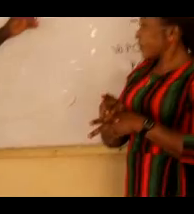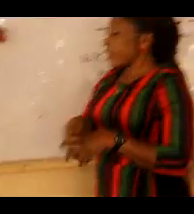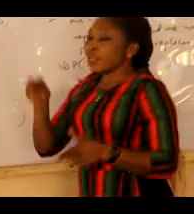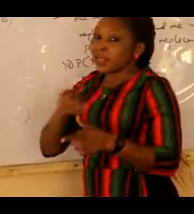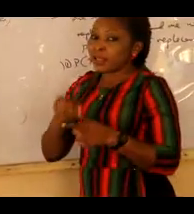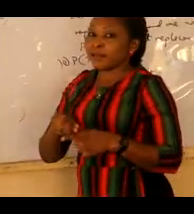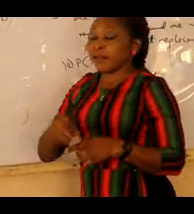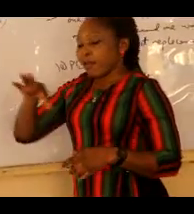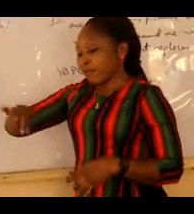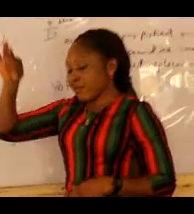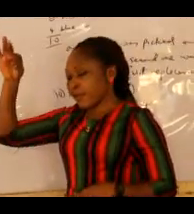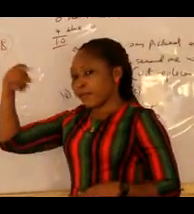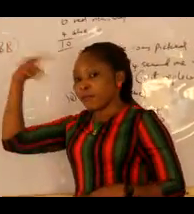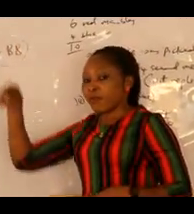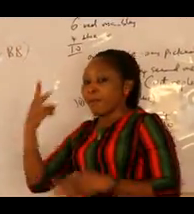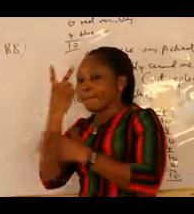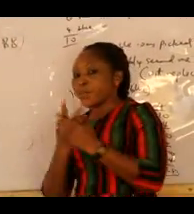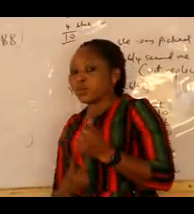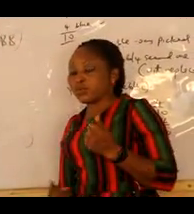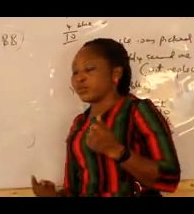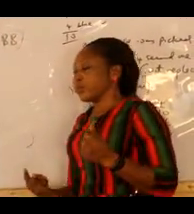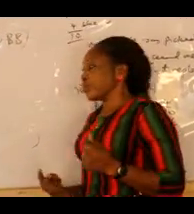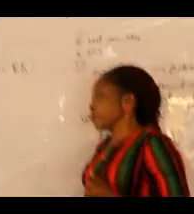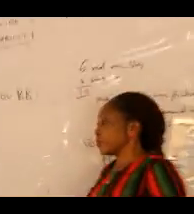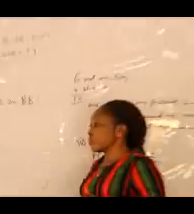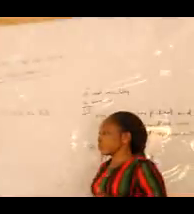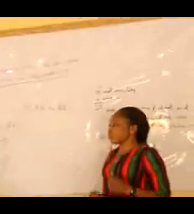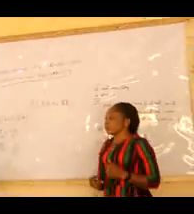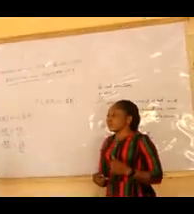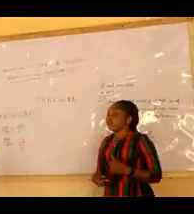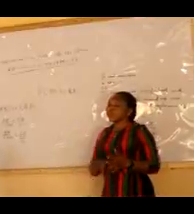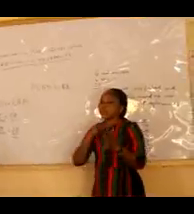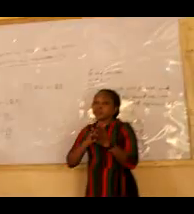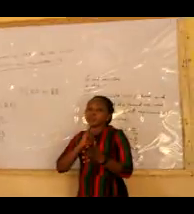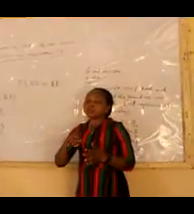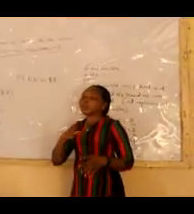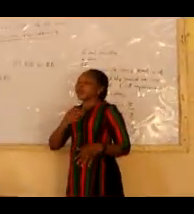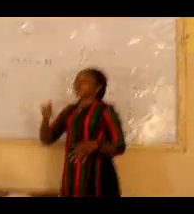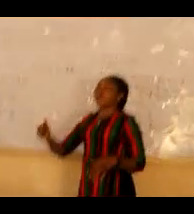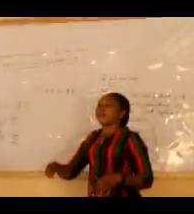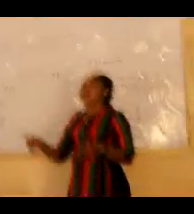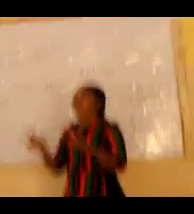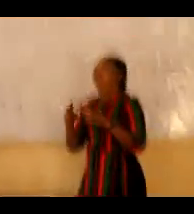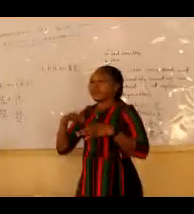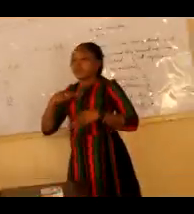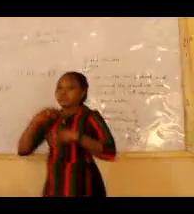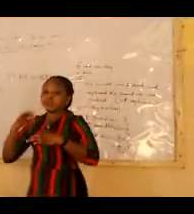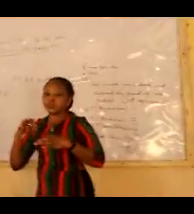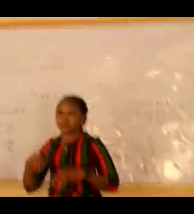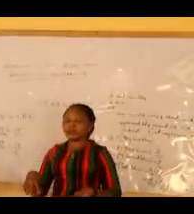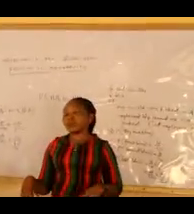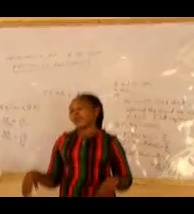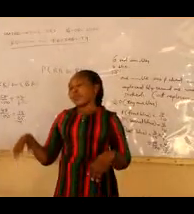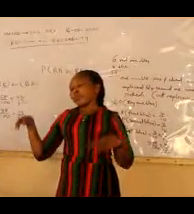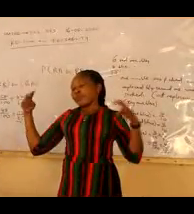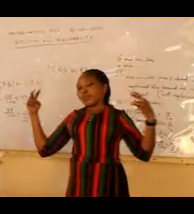both. Both that means what? Addition. So I'll stop it here. Probability is a very interesting topic. And next lesson,